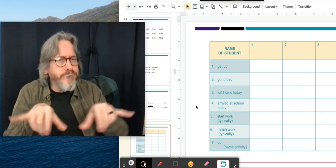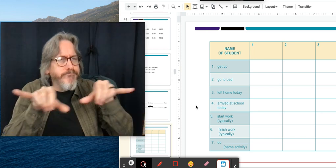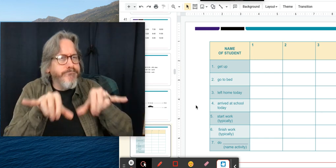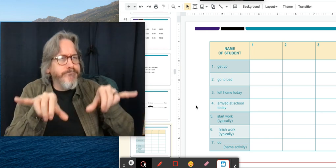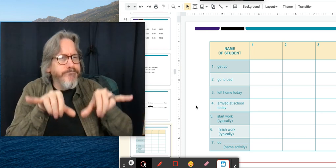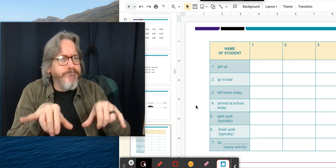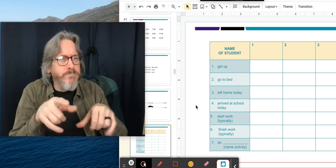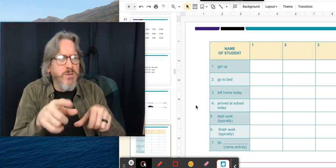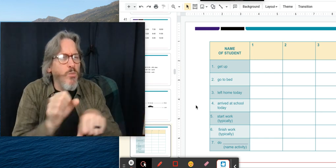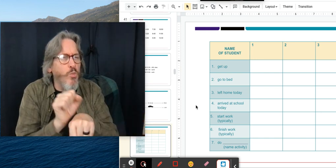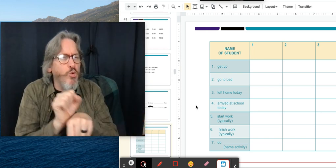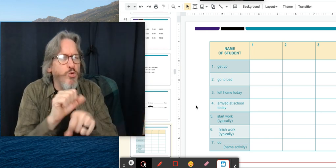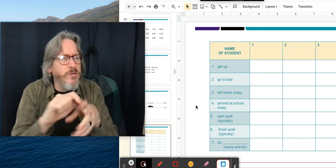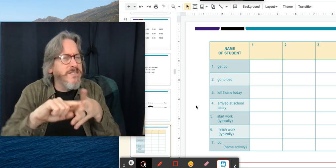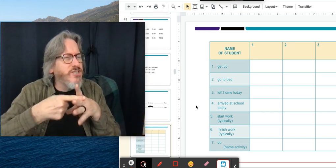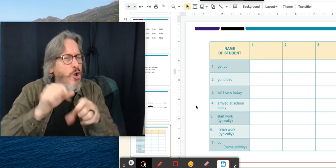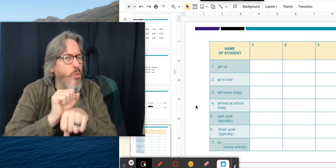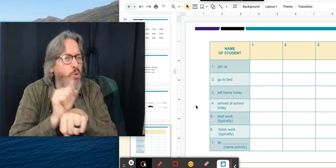Typically,